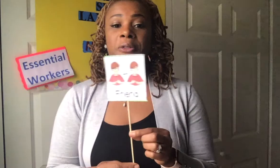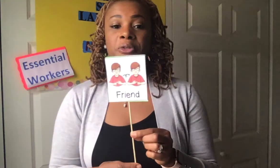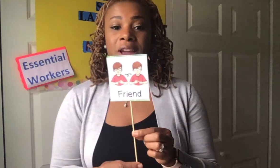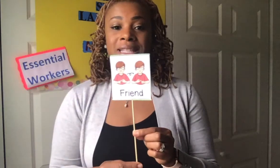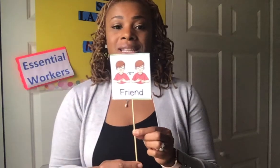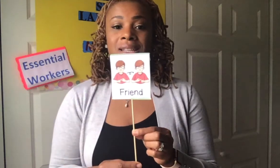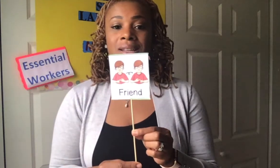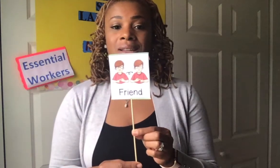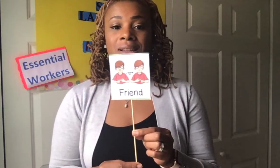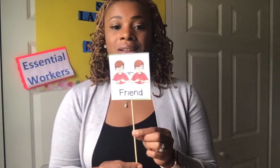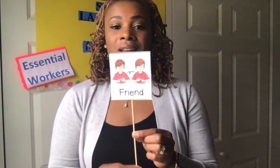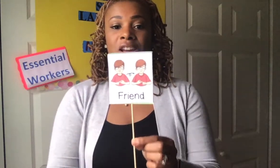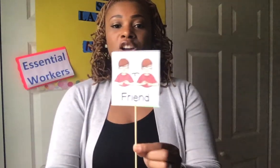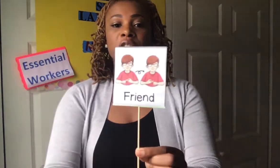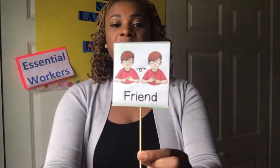friend. Friend.